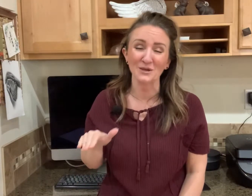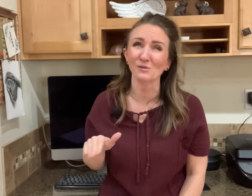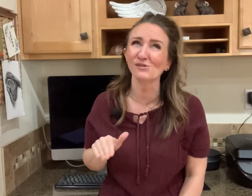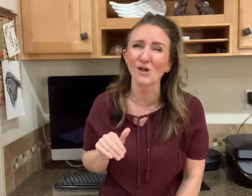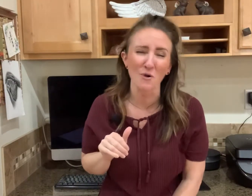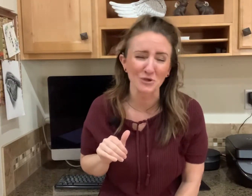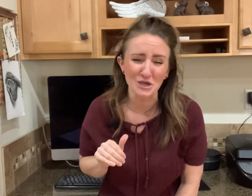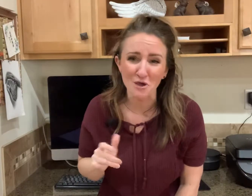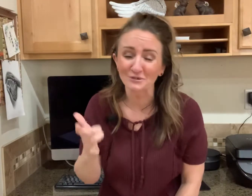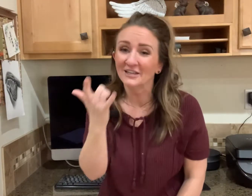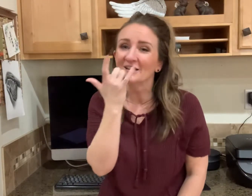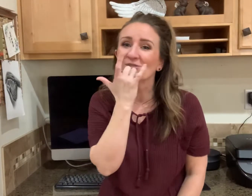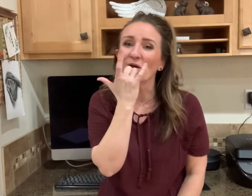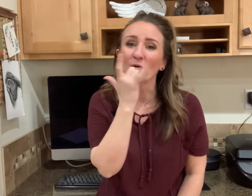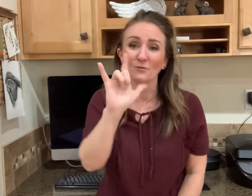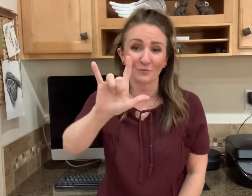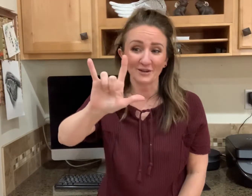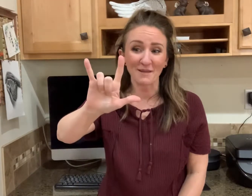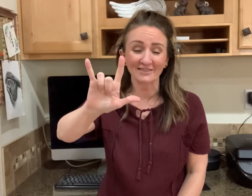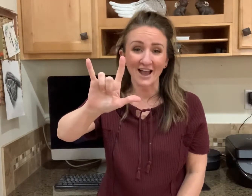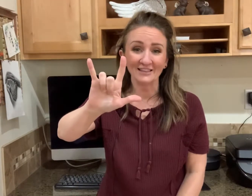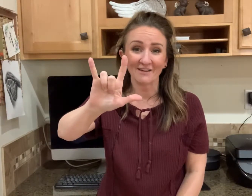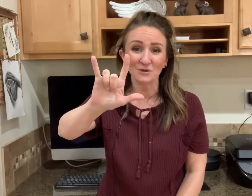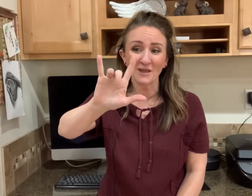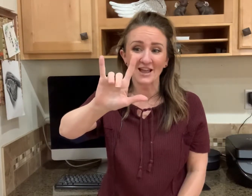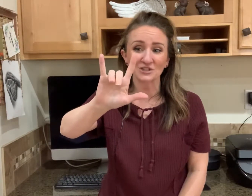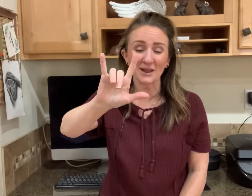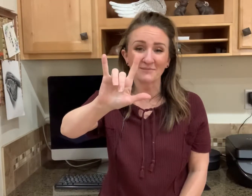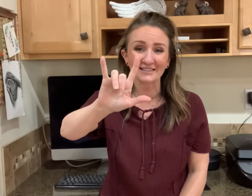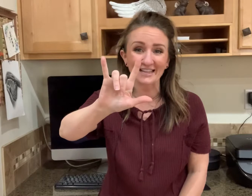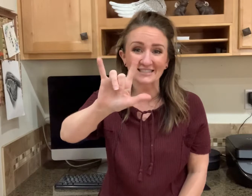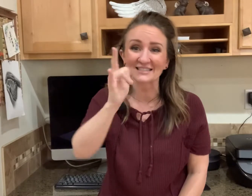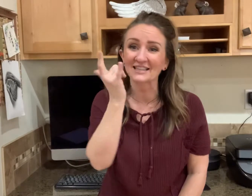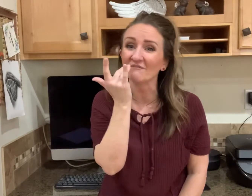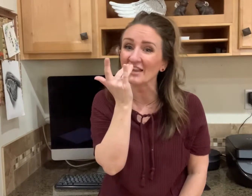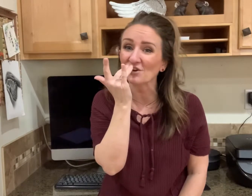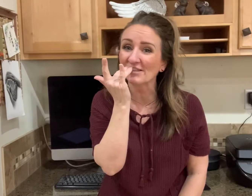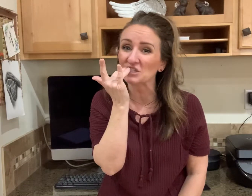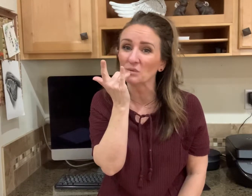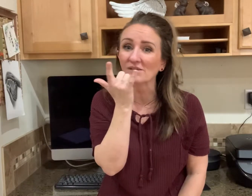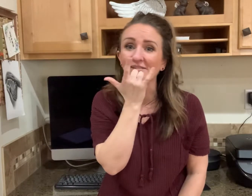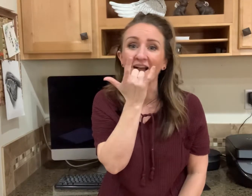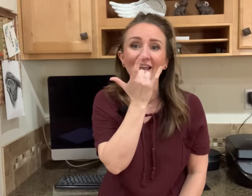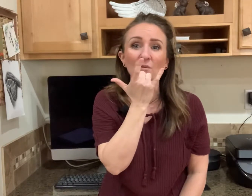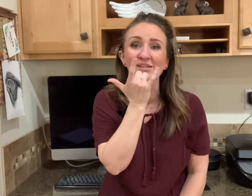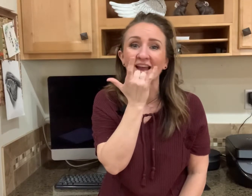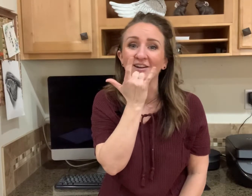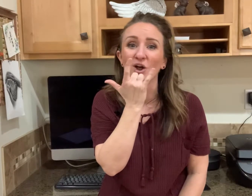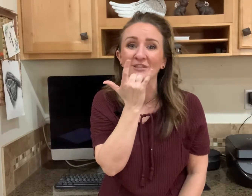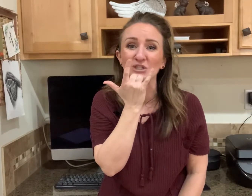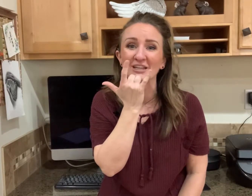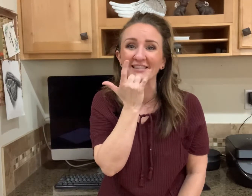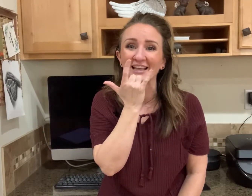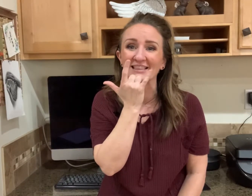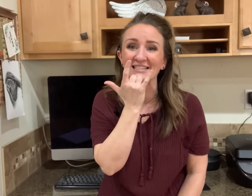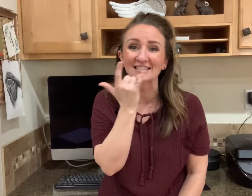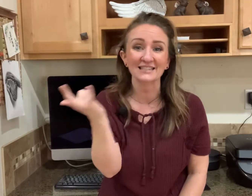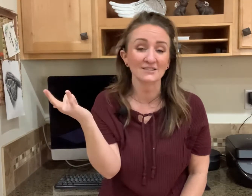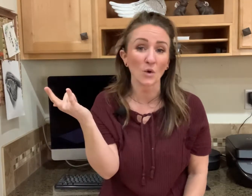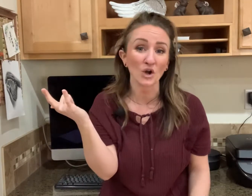so cute. So we'd make the I love you handshake because that's the fingers that she would suck, and we signed it on the chin like this. So her name